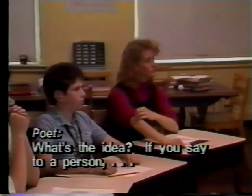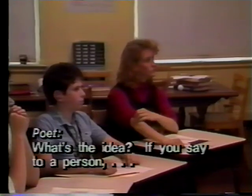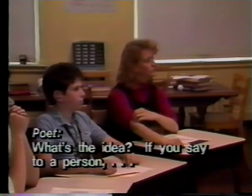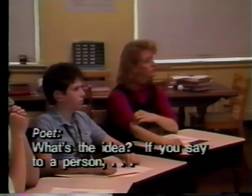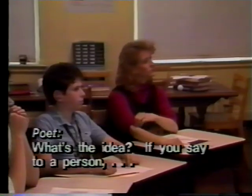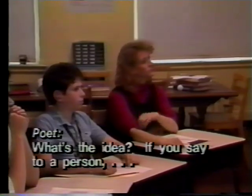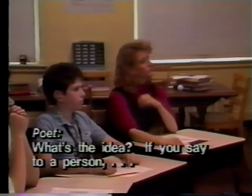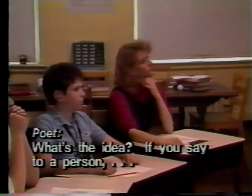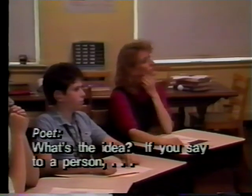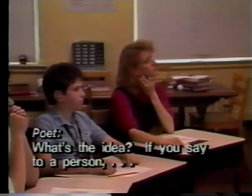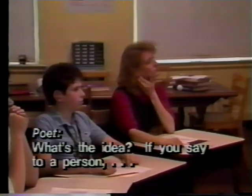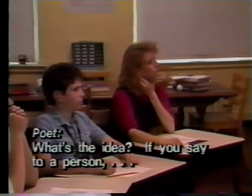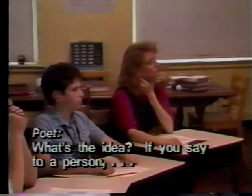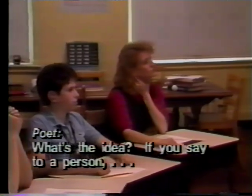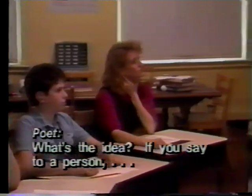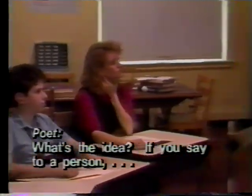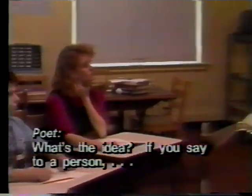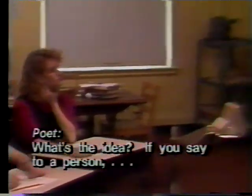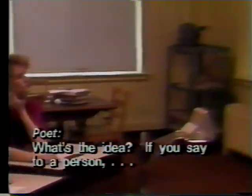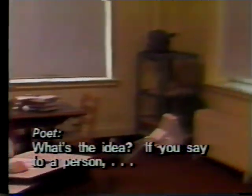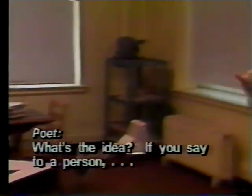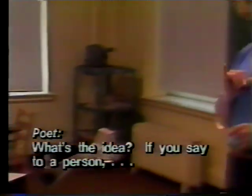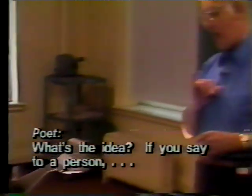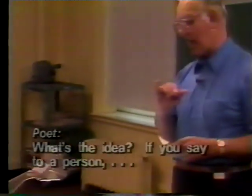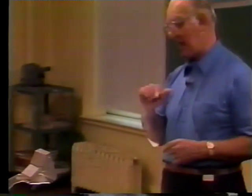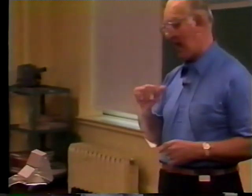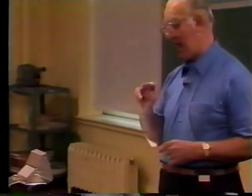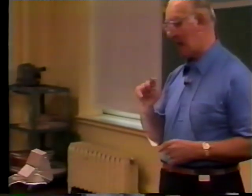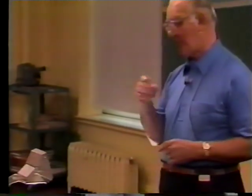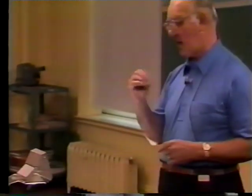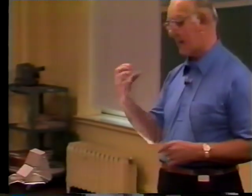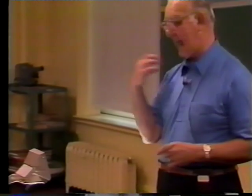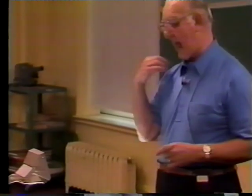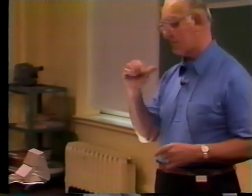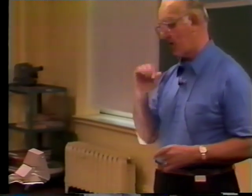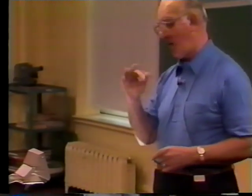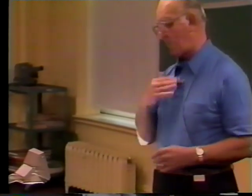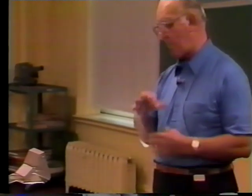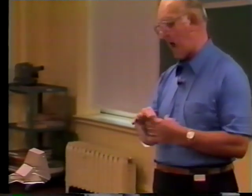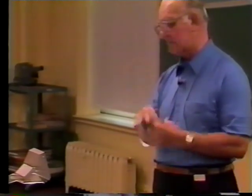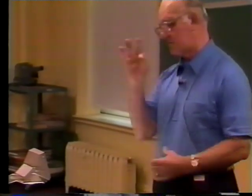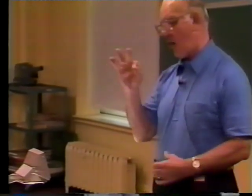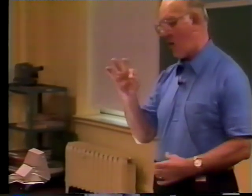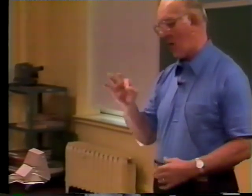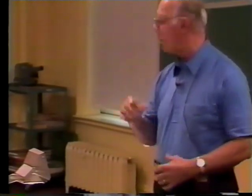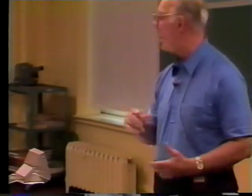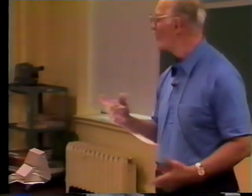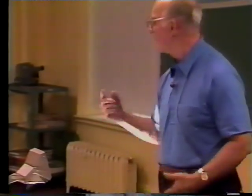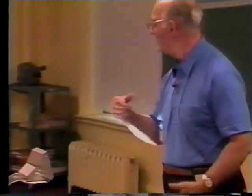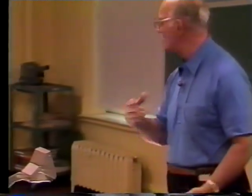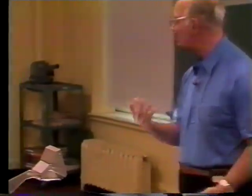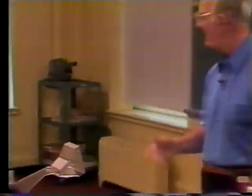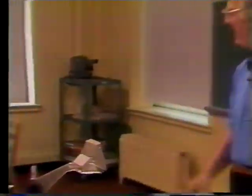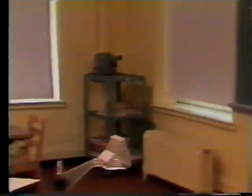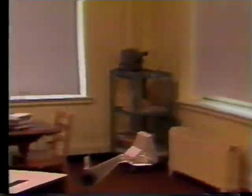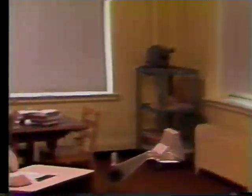If you say to a person, I am the captain of my soul, what do you mean to say?